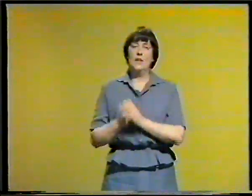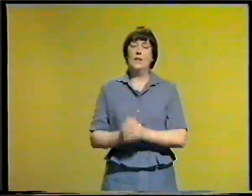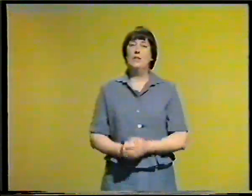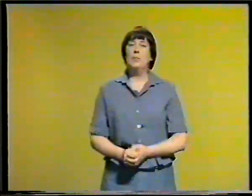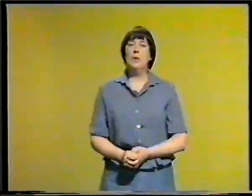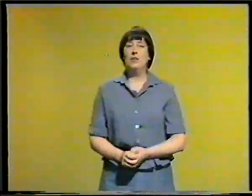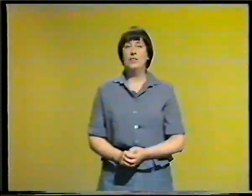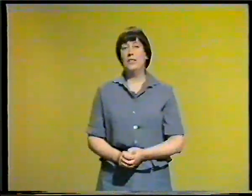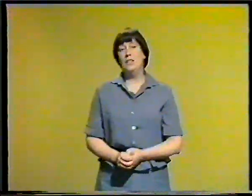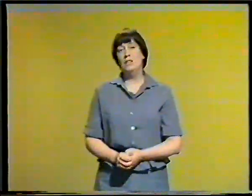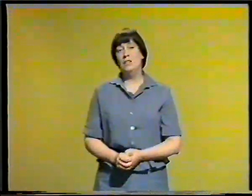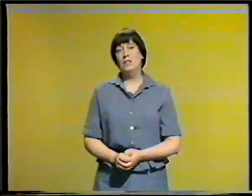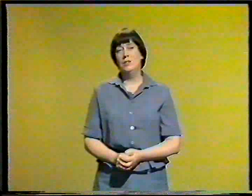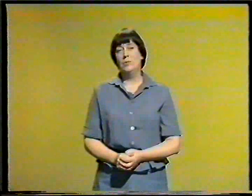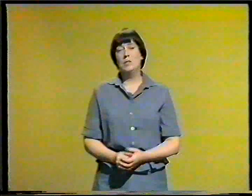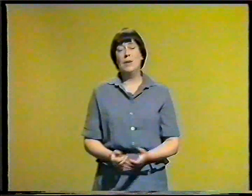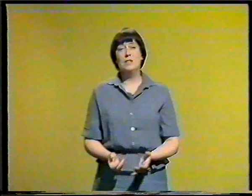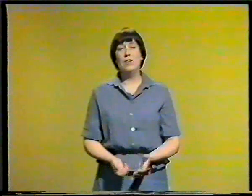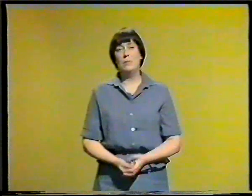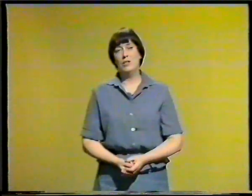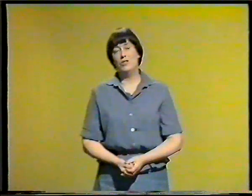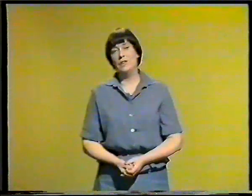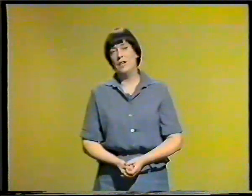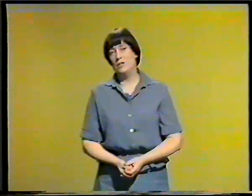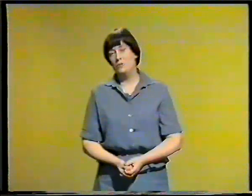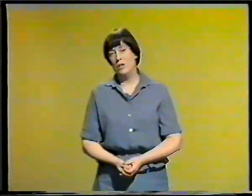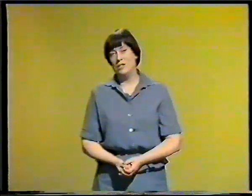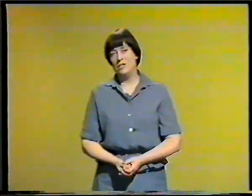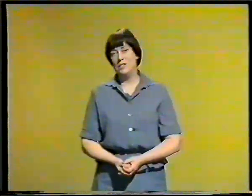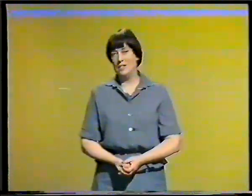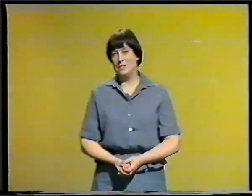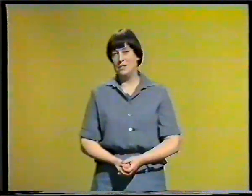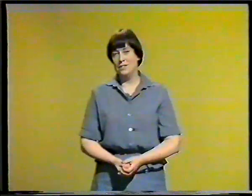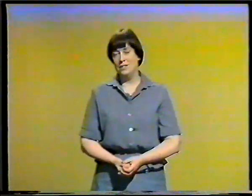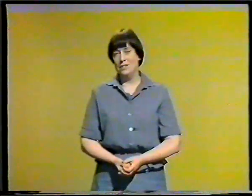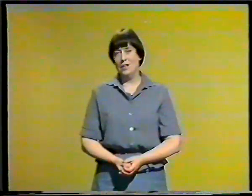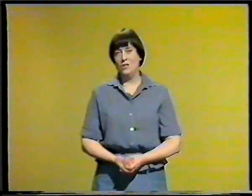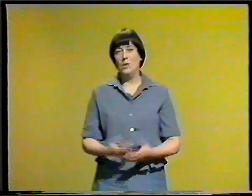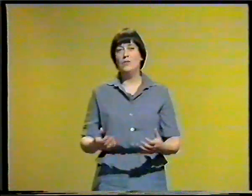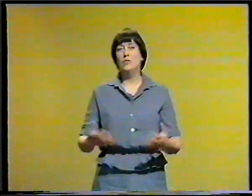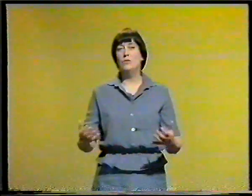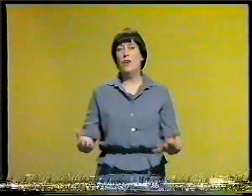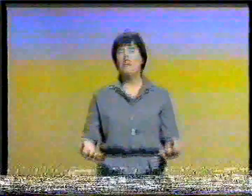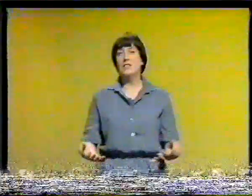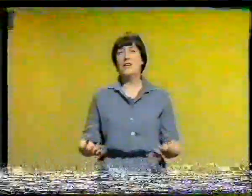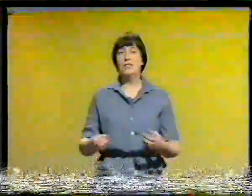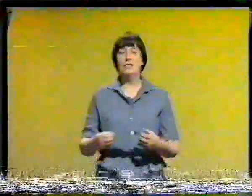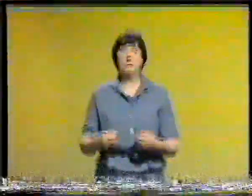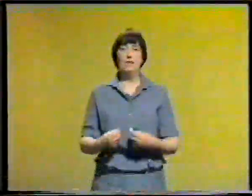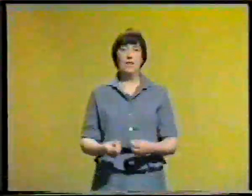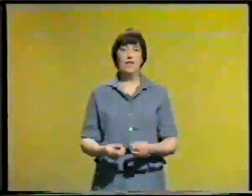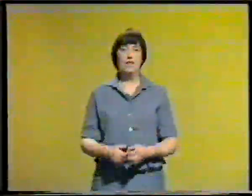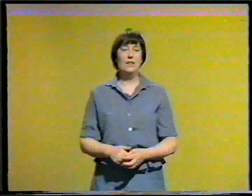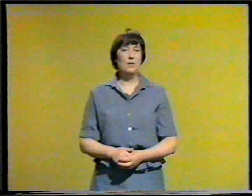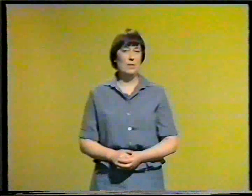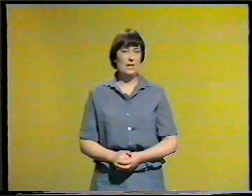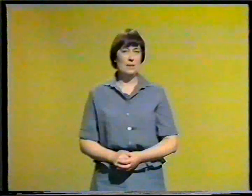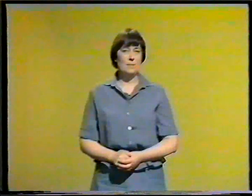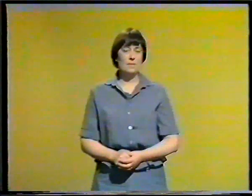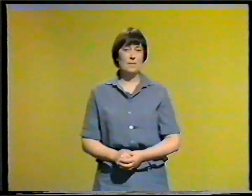Now, party, well, it depends very much on the kind of party that it is. And you have to use various signs to convey the meaning.